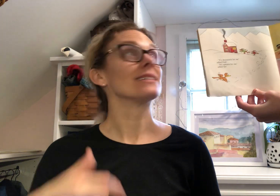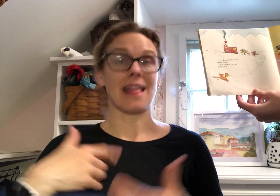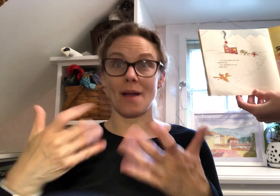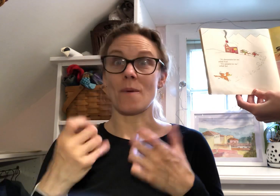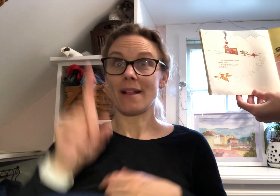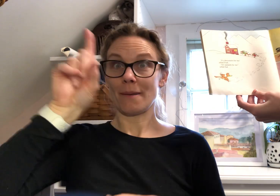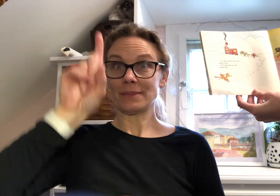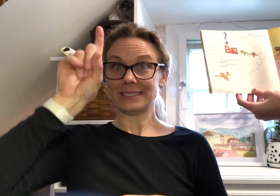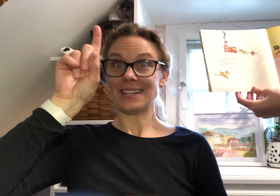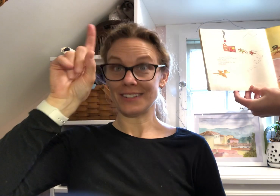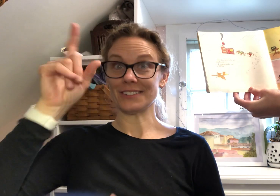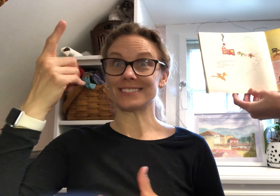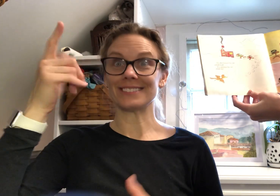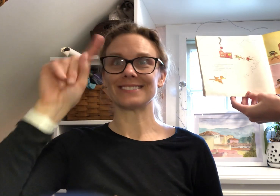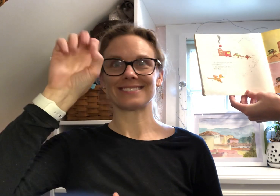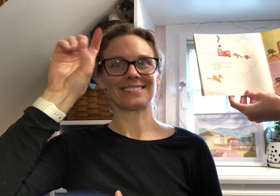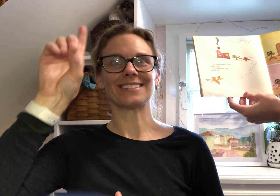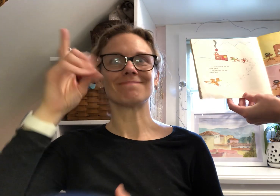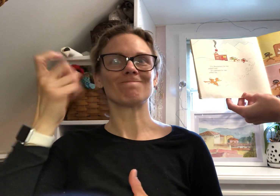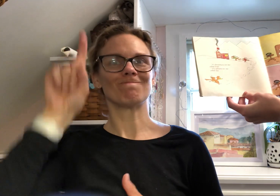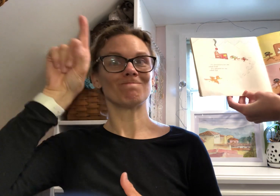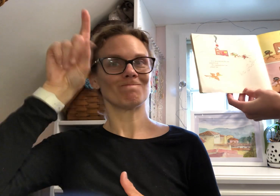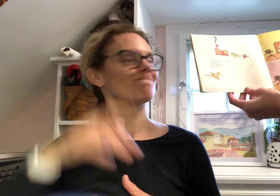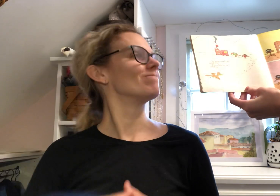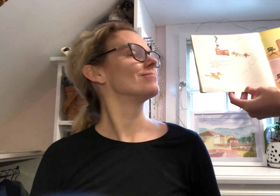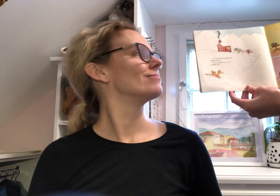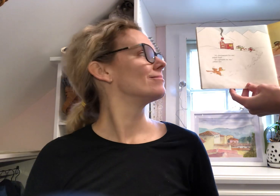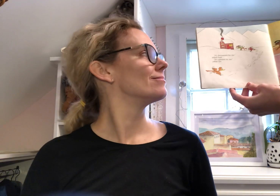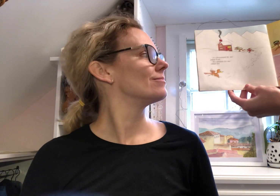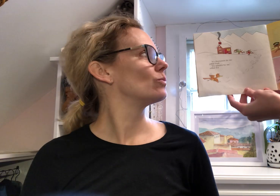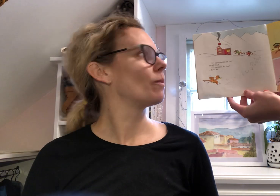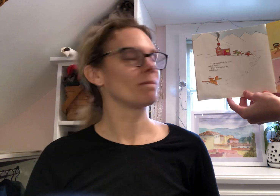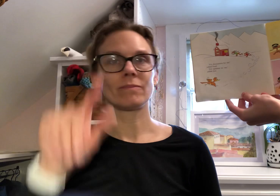upstairs, and Fred should sleep downstairs."